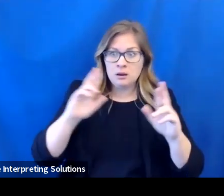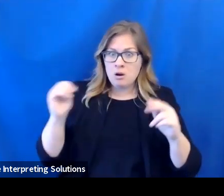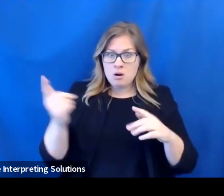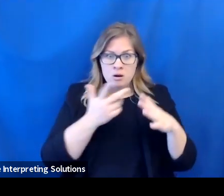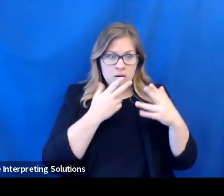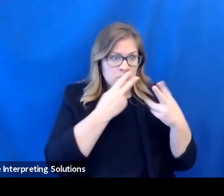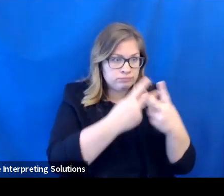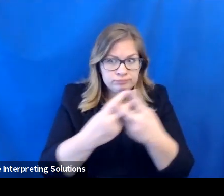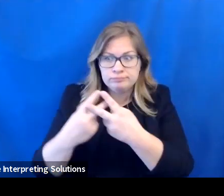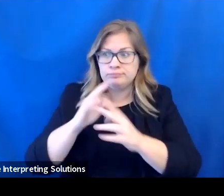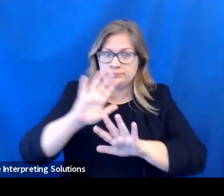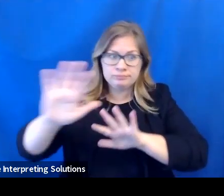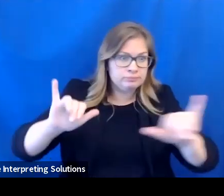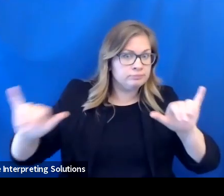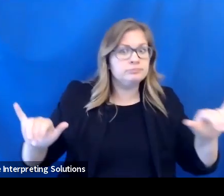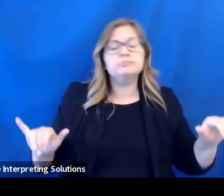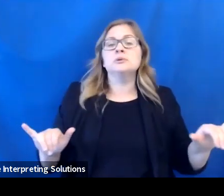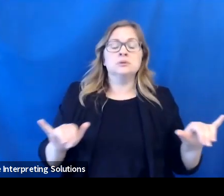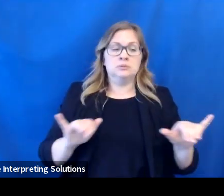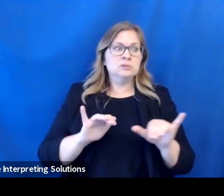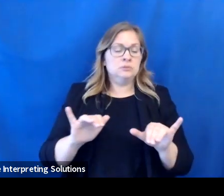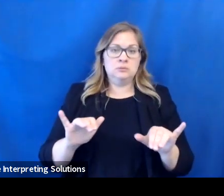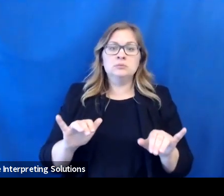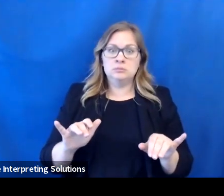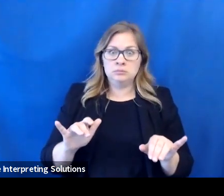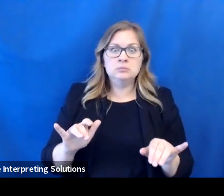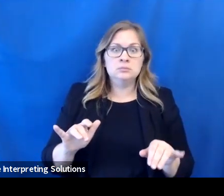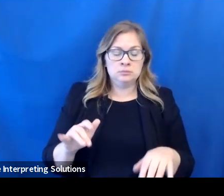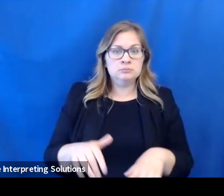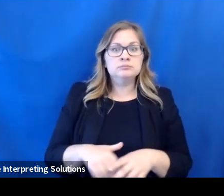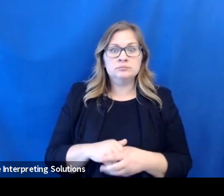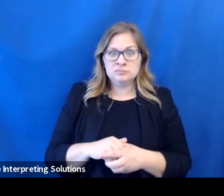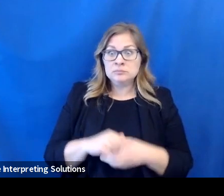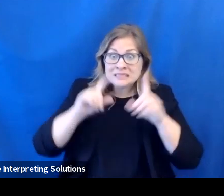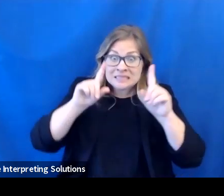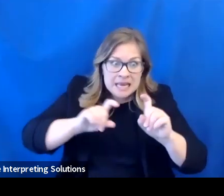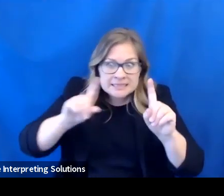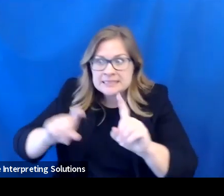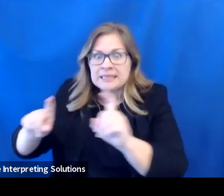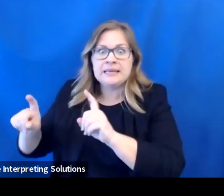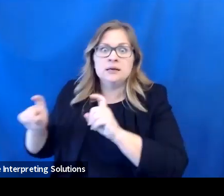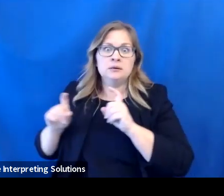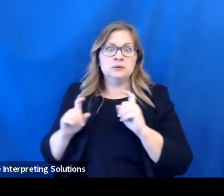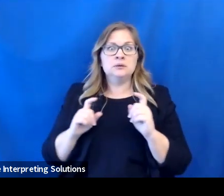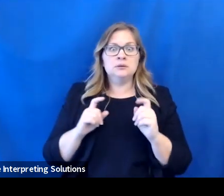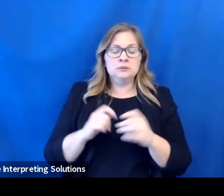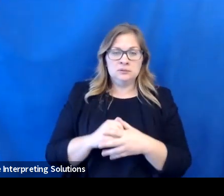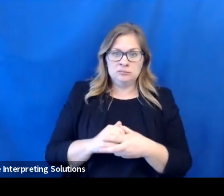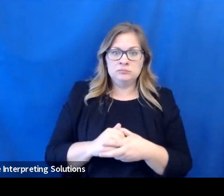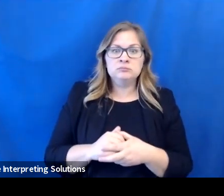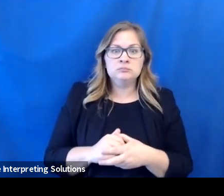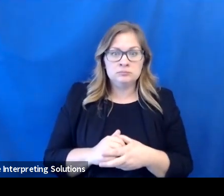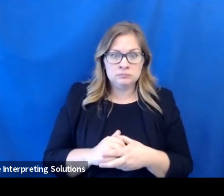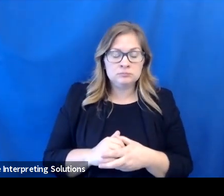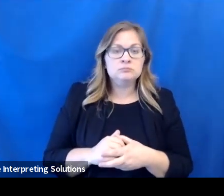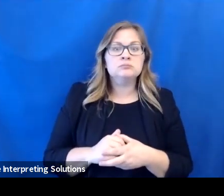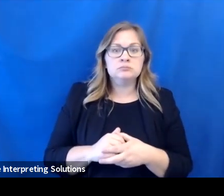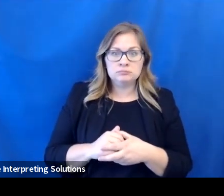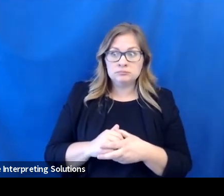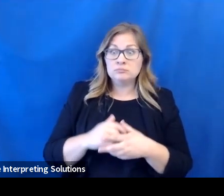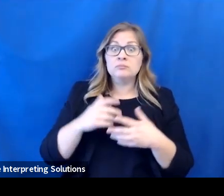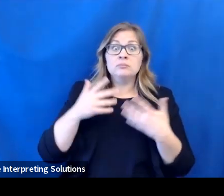testing, both on antibody testing and rapid testing, and we get as many people back into the workforce in an orderly manner as we can. And I think what